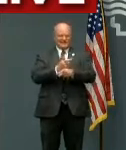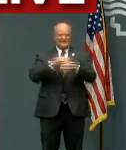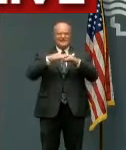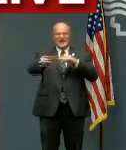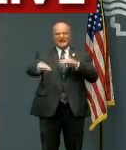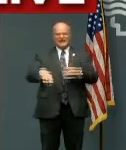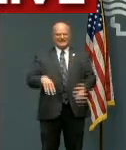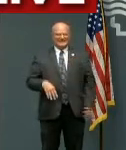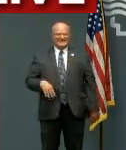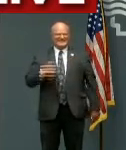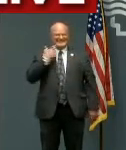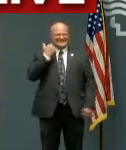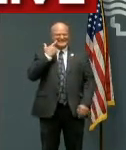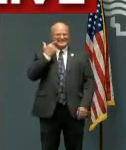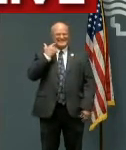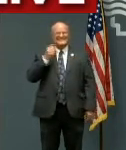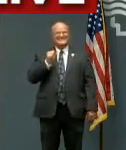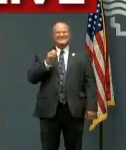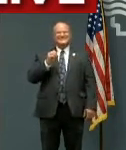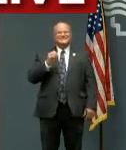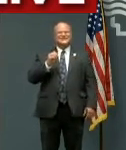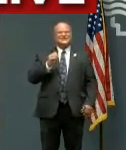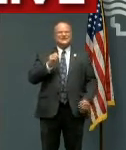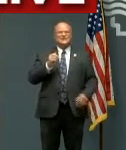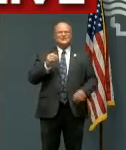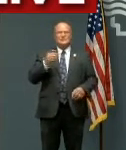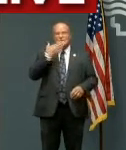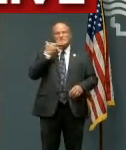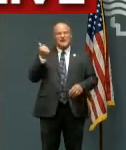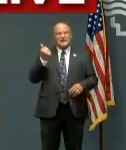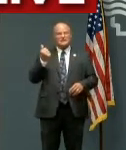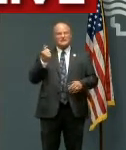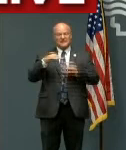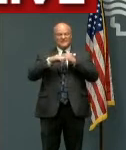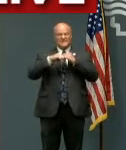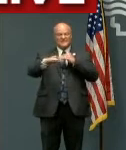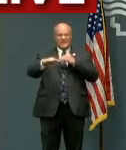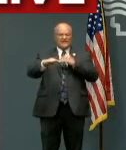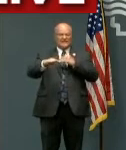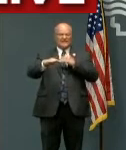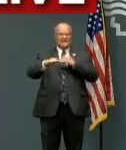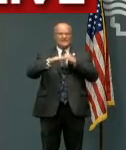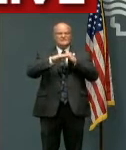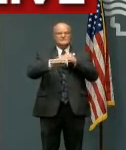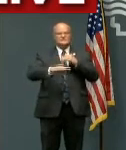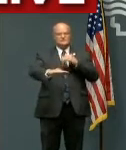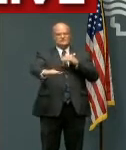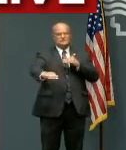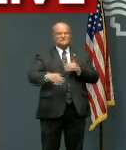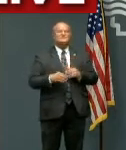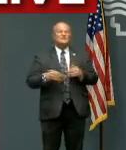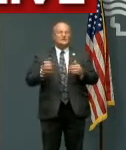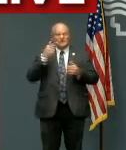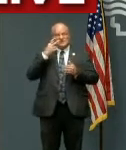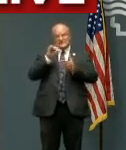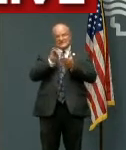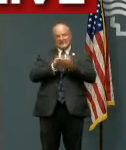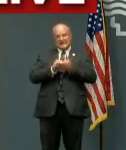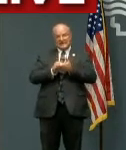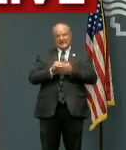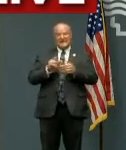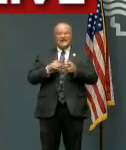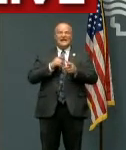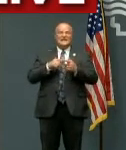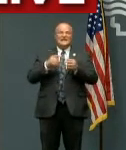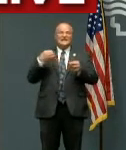flat. It's flat. So you're in better shape there, and it's flat at a lower number. Anyway, you can see that there, and